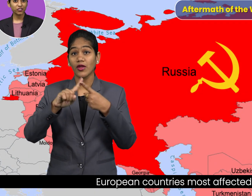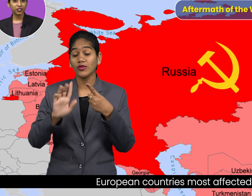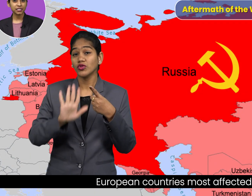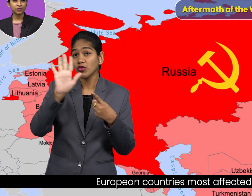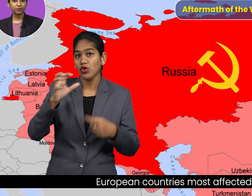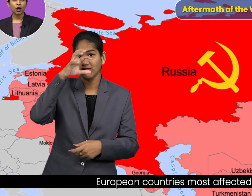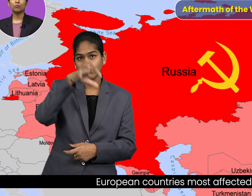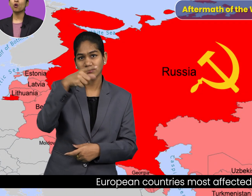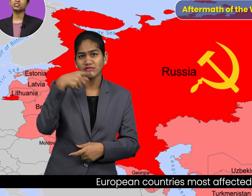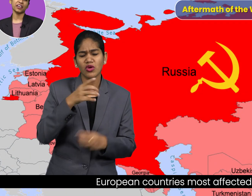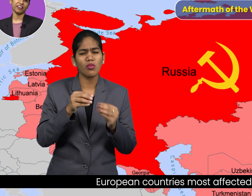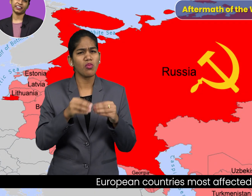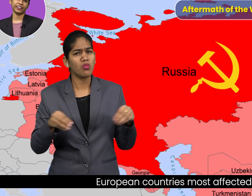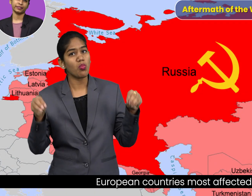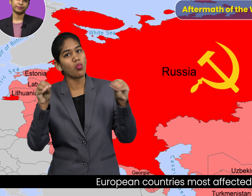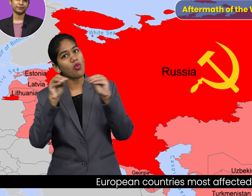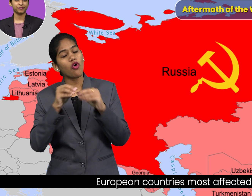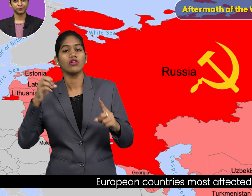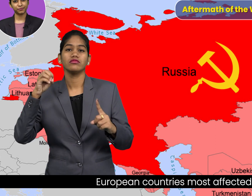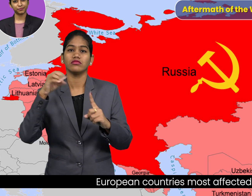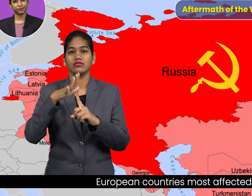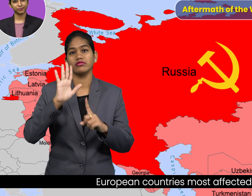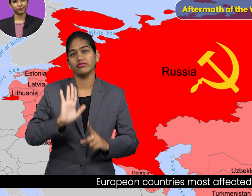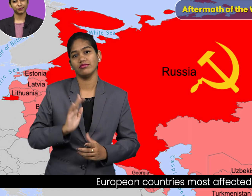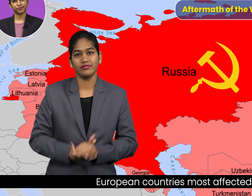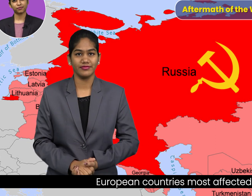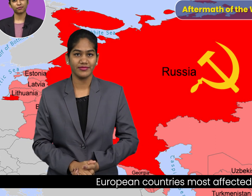European countries most affected.